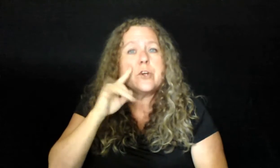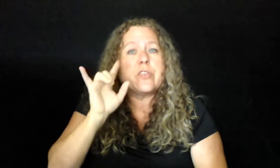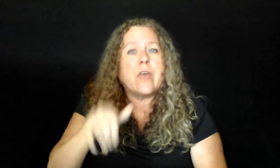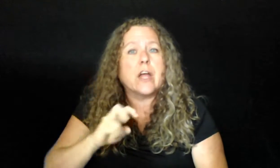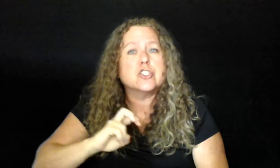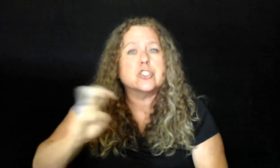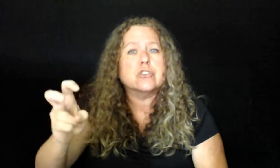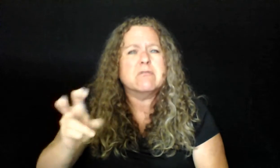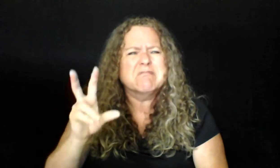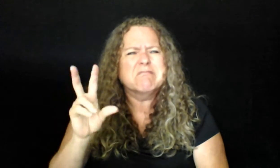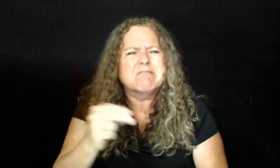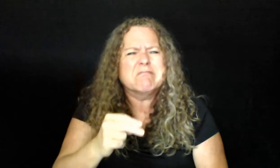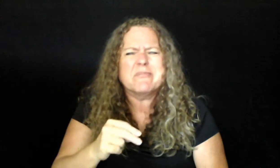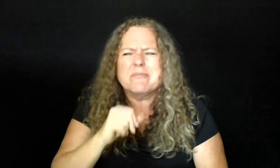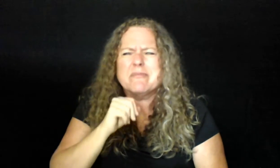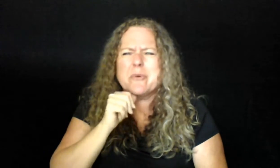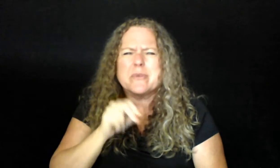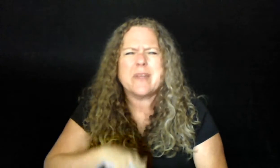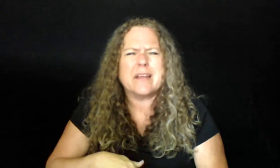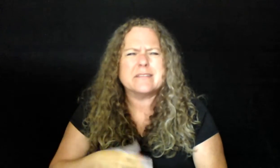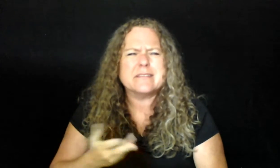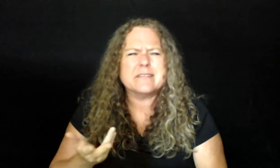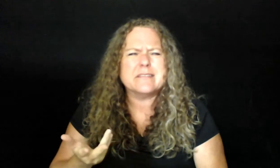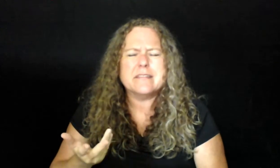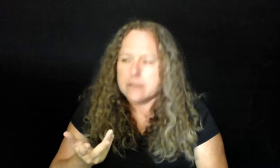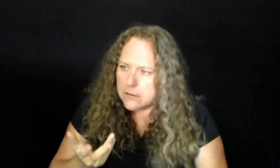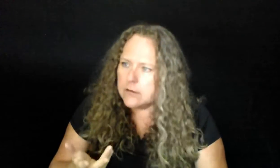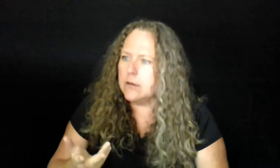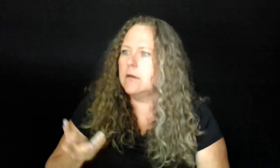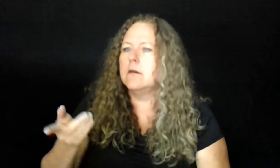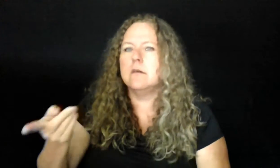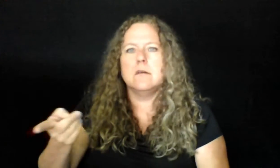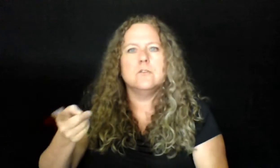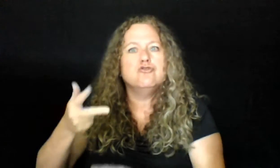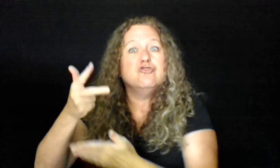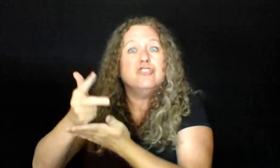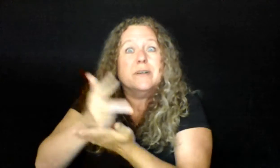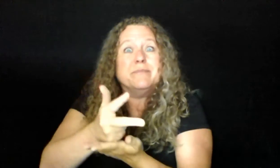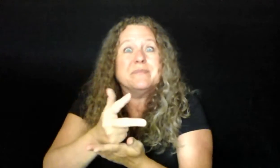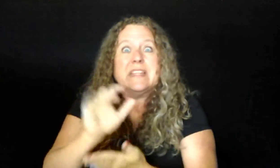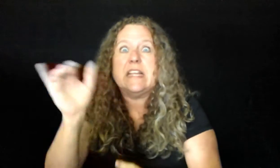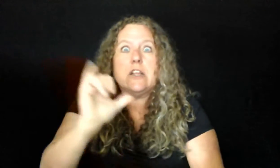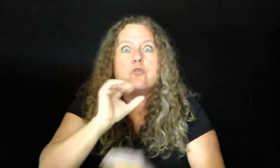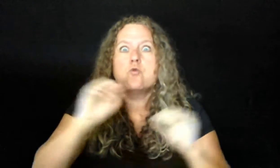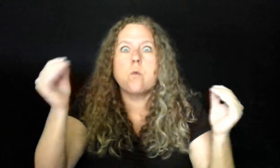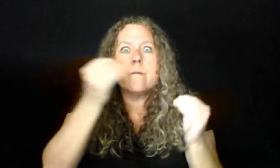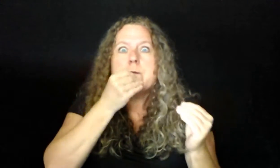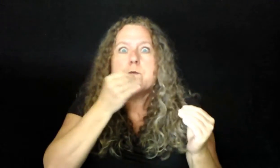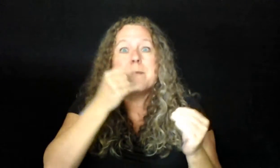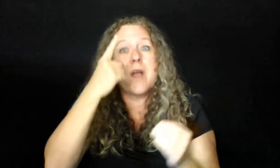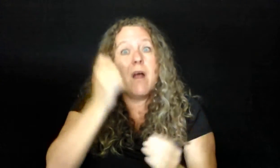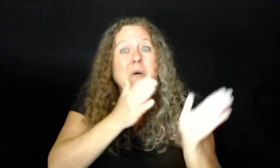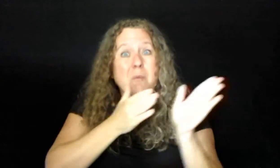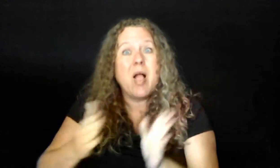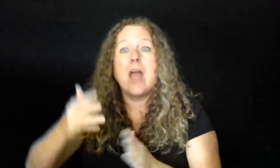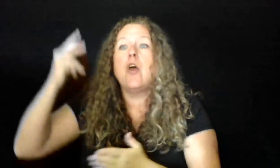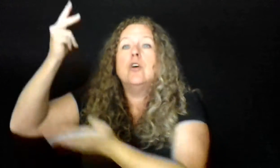not. Well, they didn't either. The plan was to go from port to port to port, so they didn't have food and water